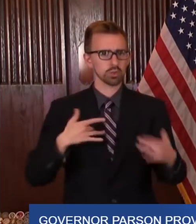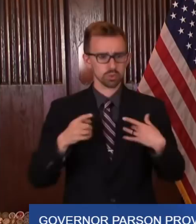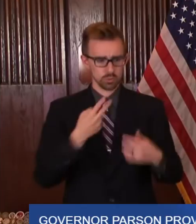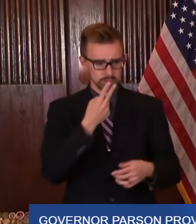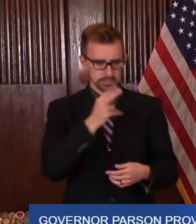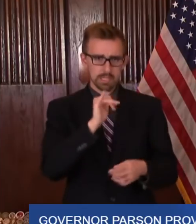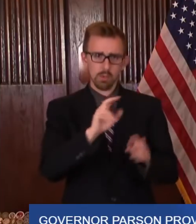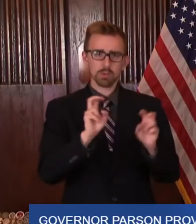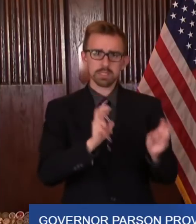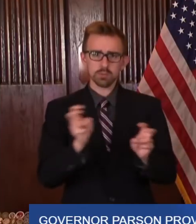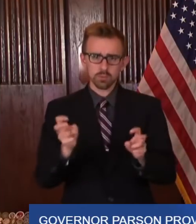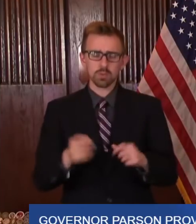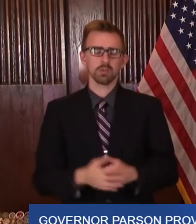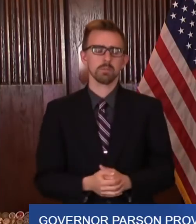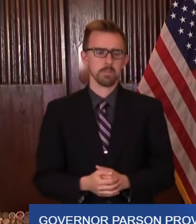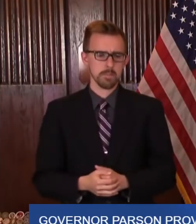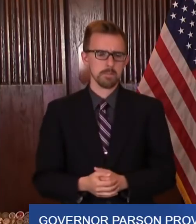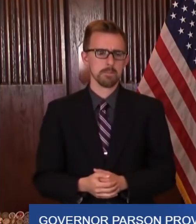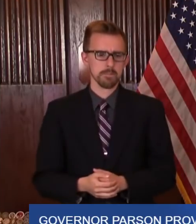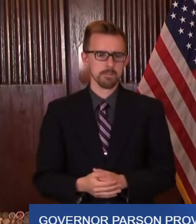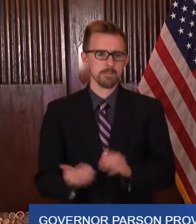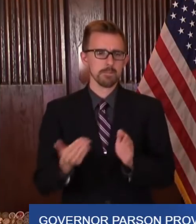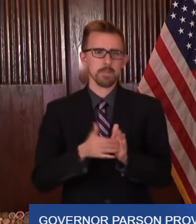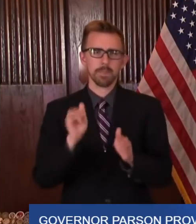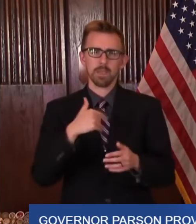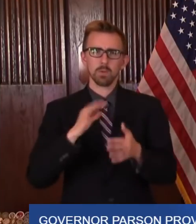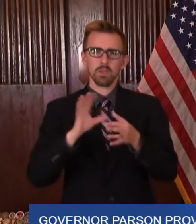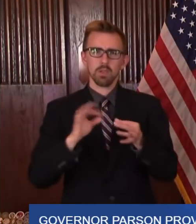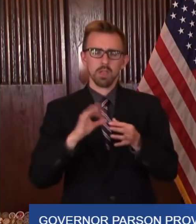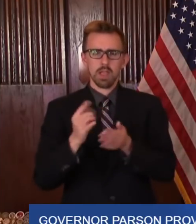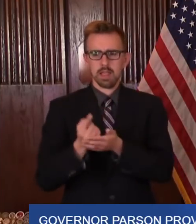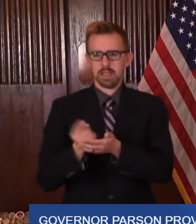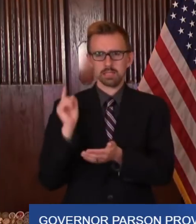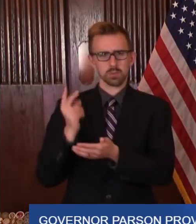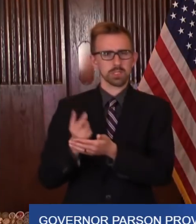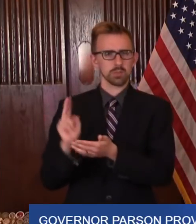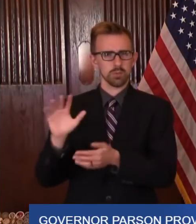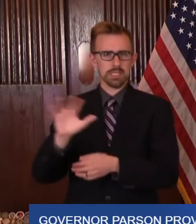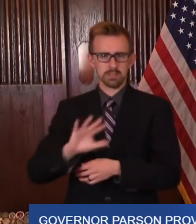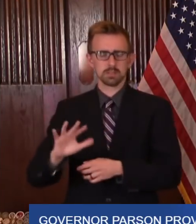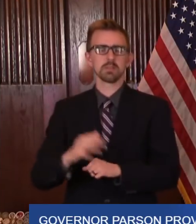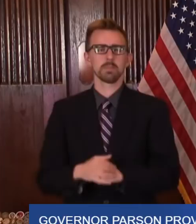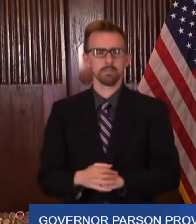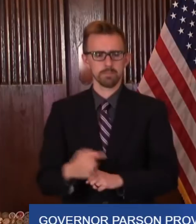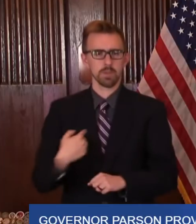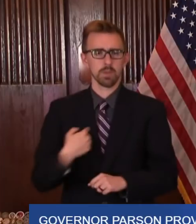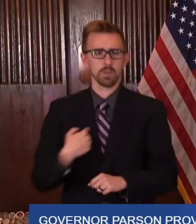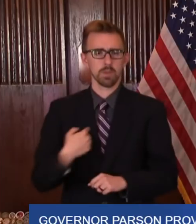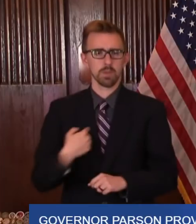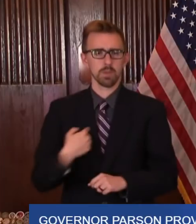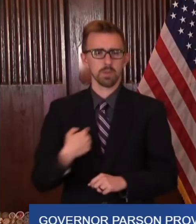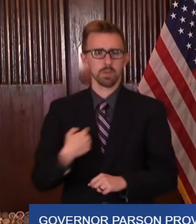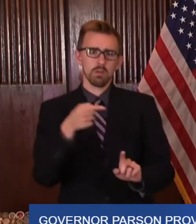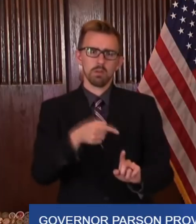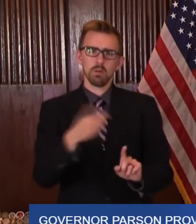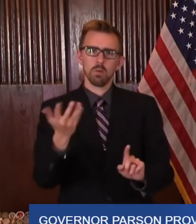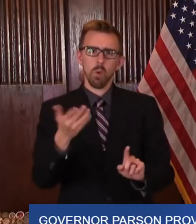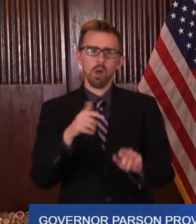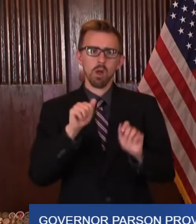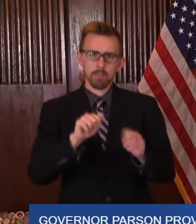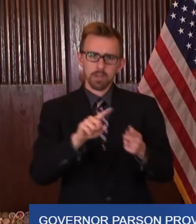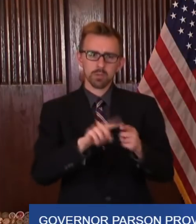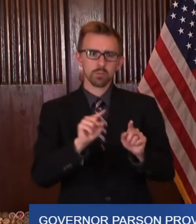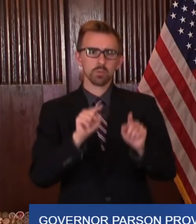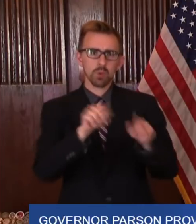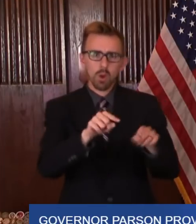seeing those issues. I think, again, it's like we've said in the last week or so, and one of the things that we're getting much better at, to have the ability to go out and